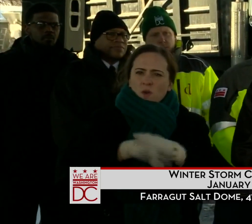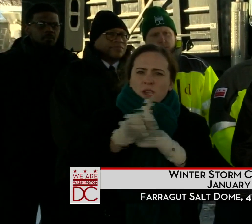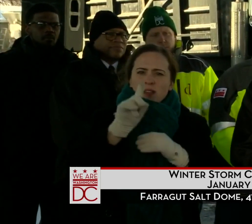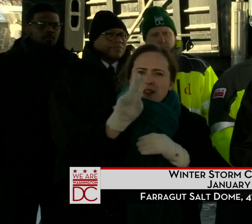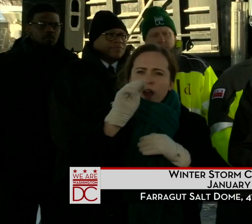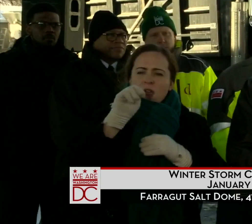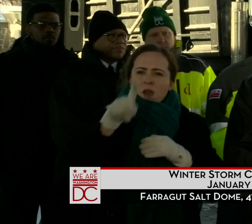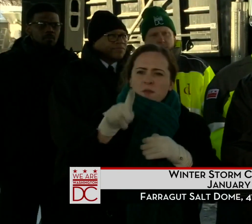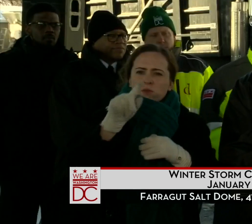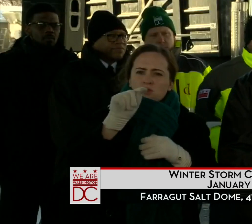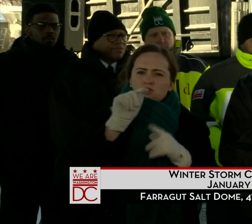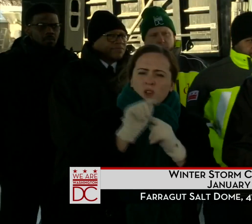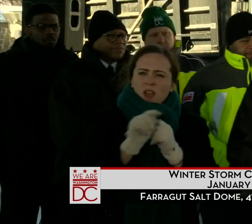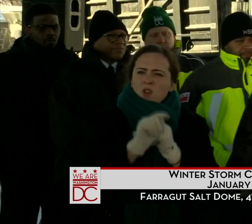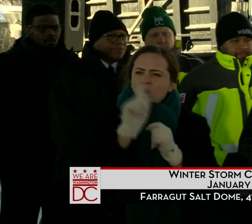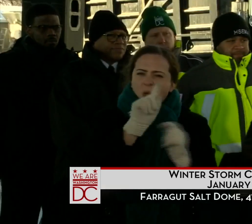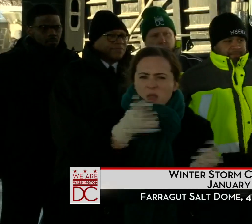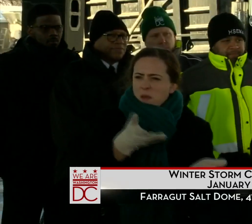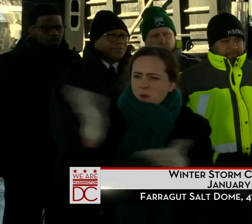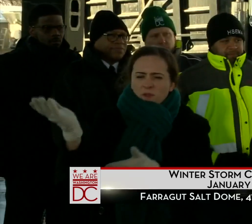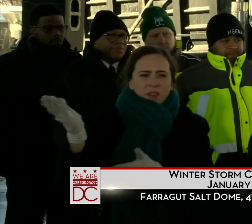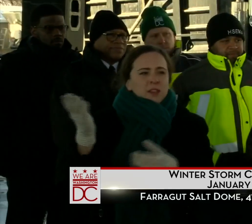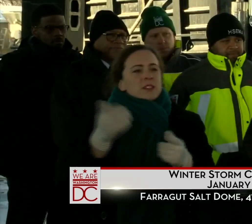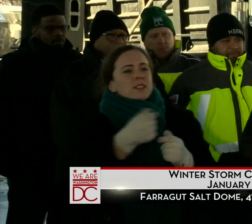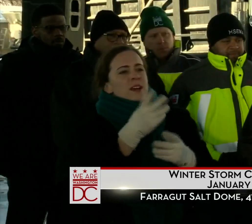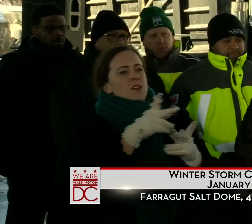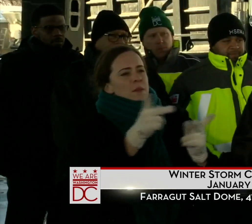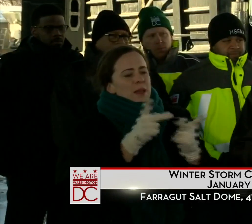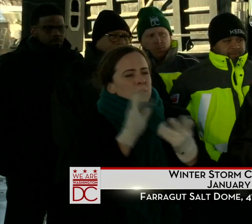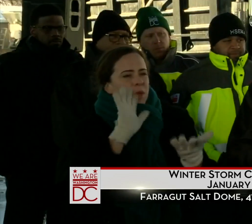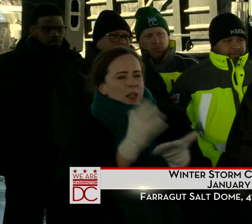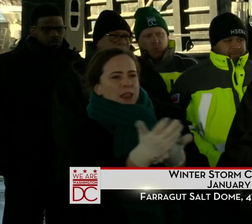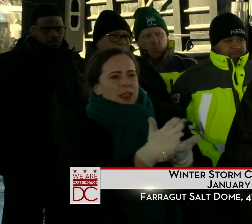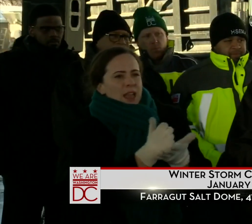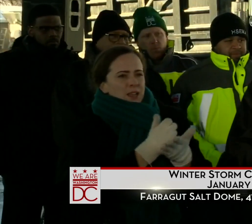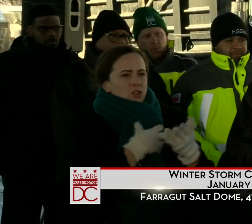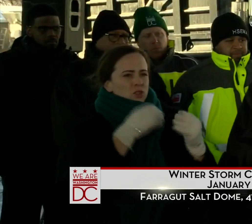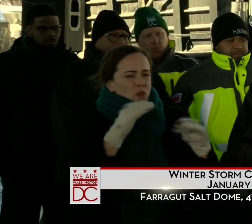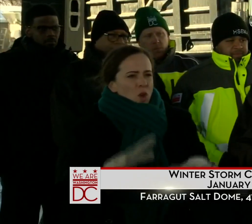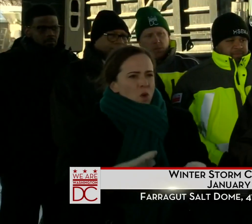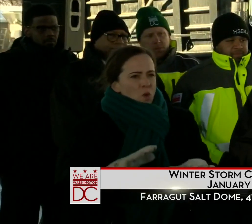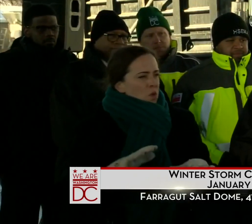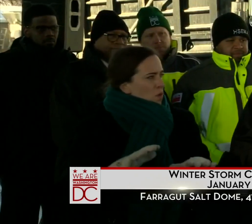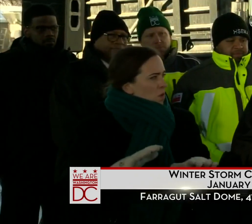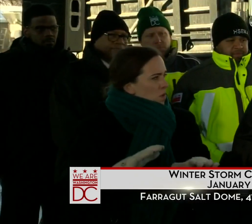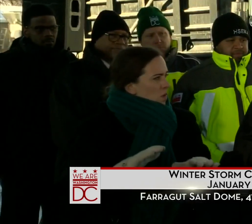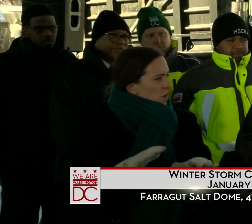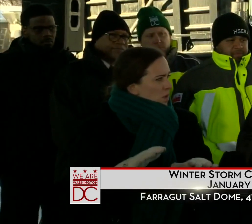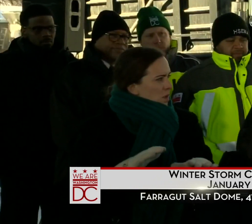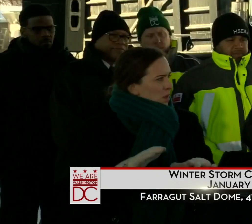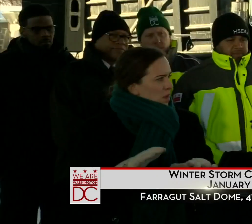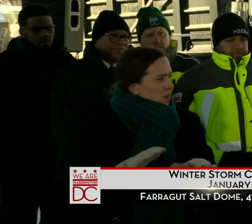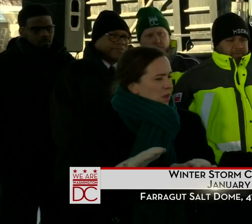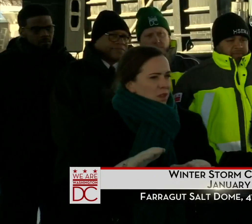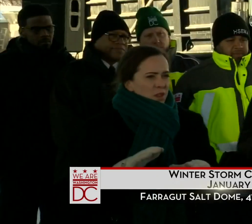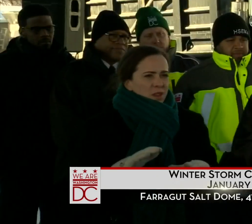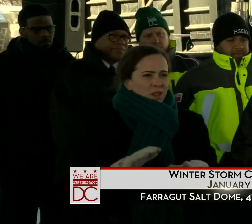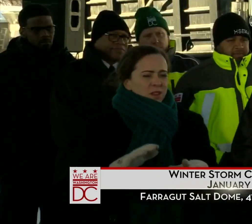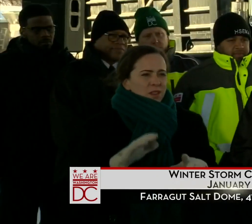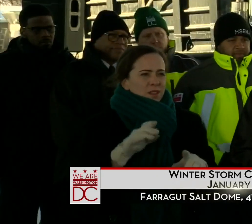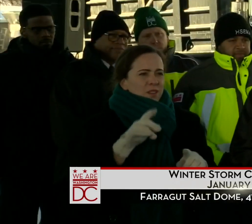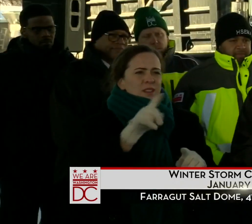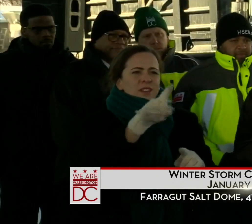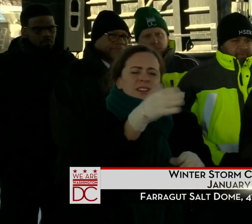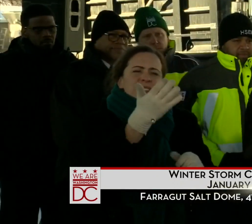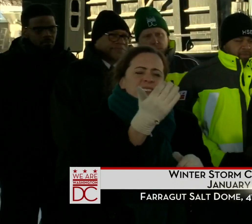guys moving the snow to? We have several places that we're going to collect snow throughout the district. Repeat the question. Okay, I'm sorry. We asked if we